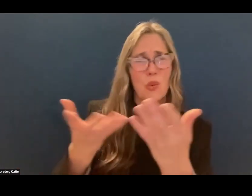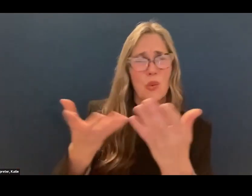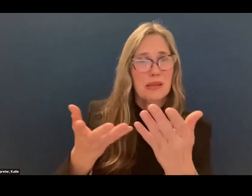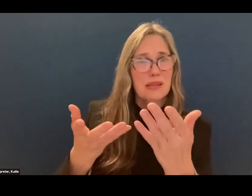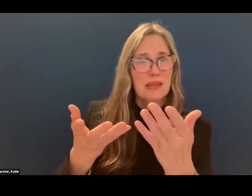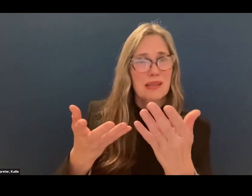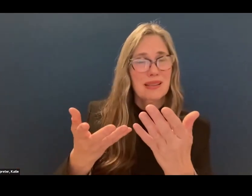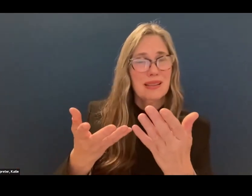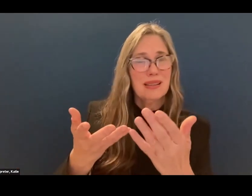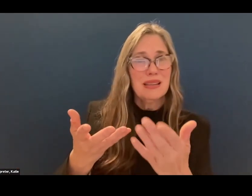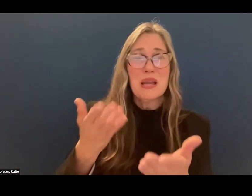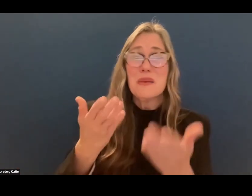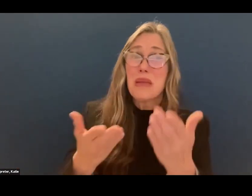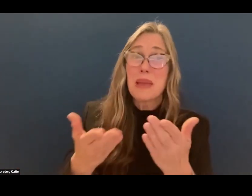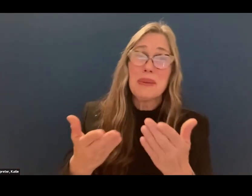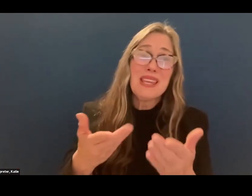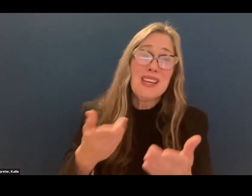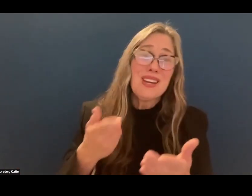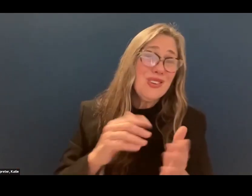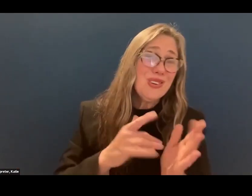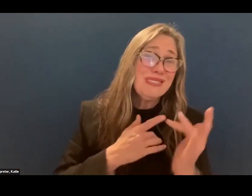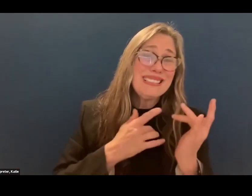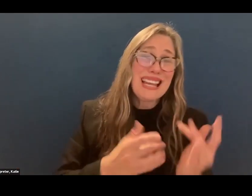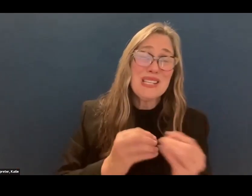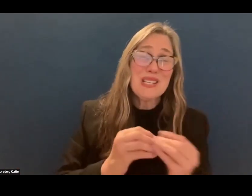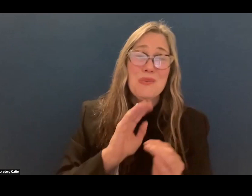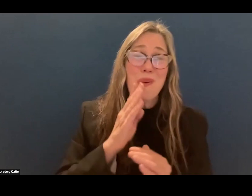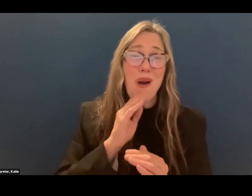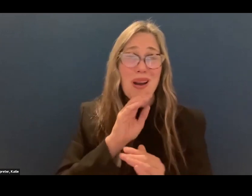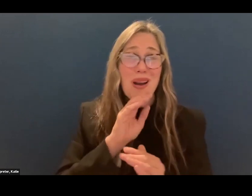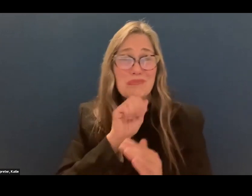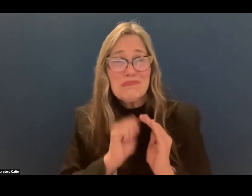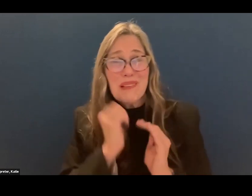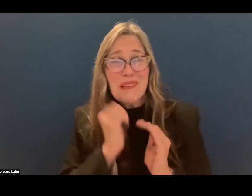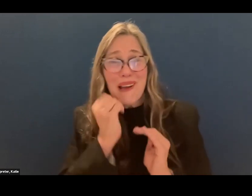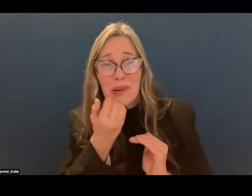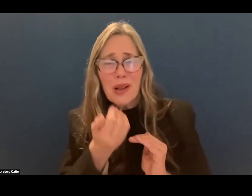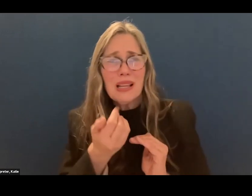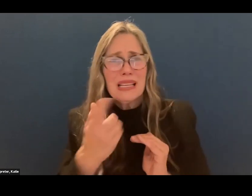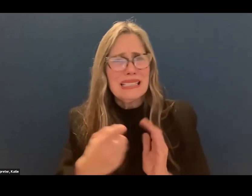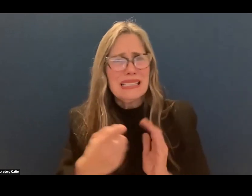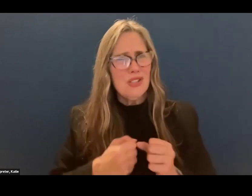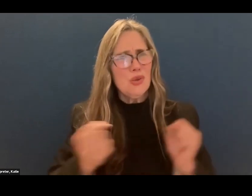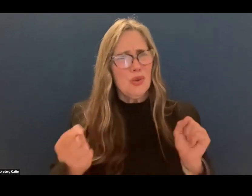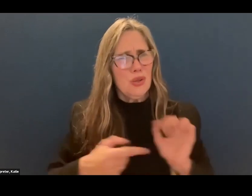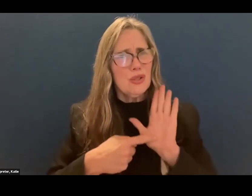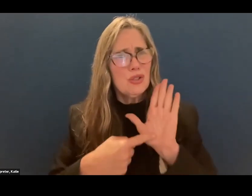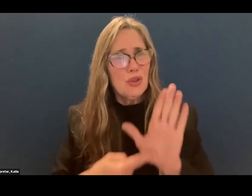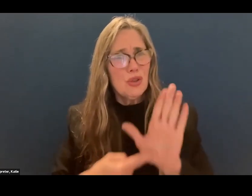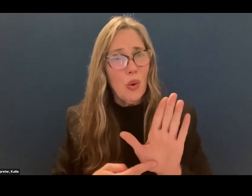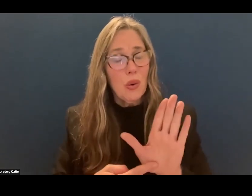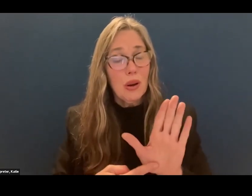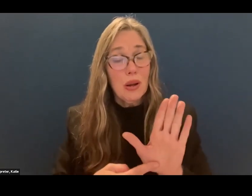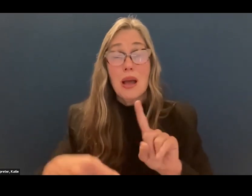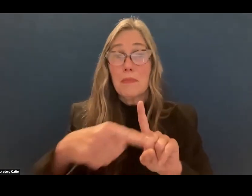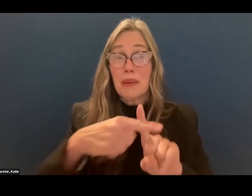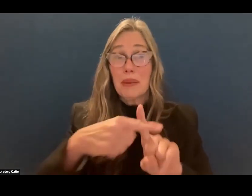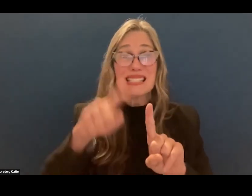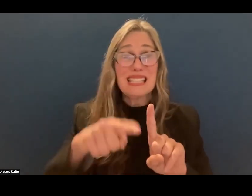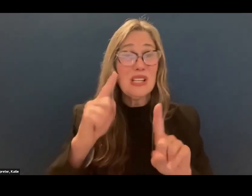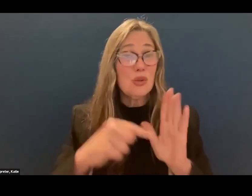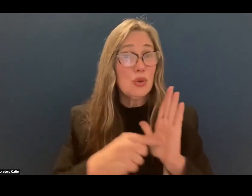and show people some of these processes, and also be honest about where we have to do more work, and you did much of that tonight, and I appreciate